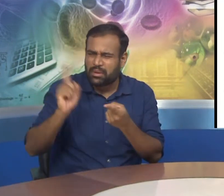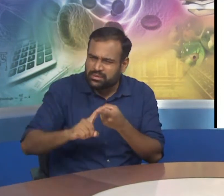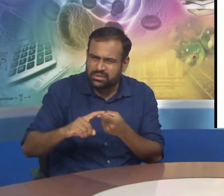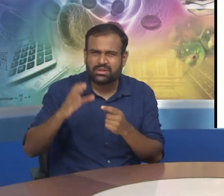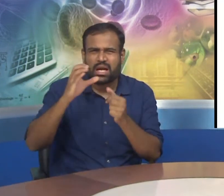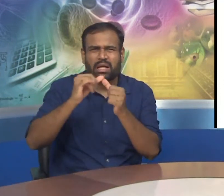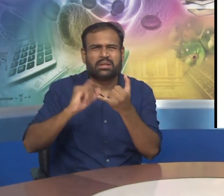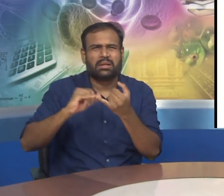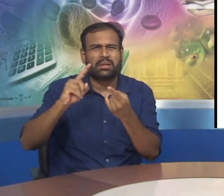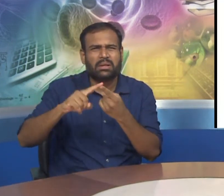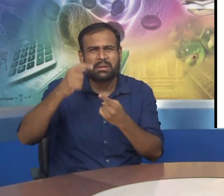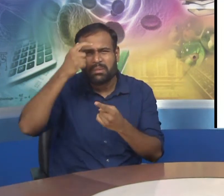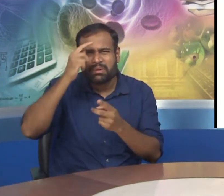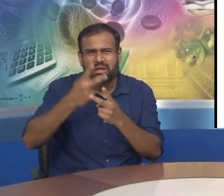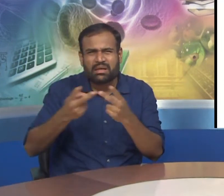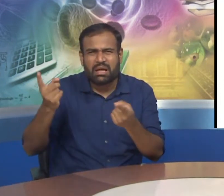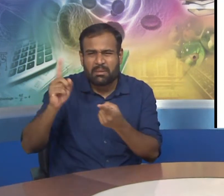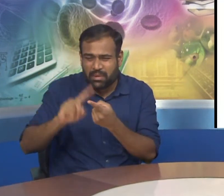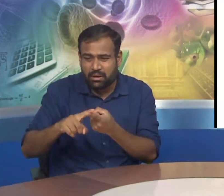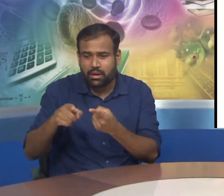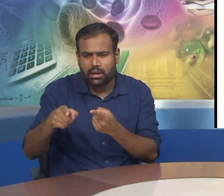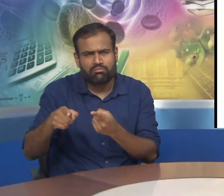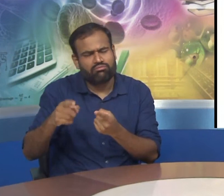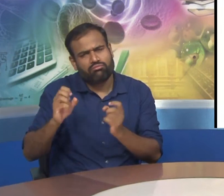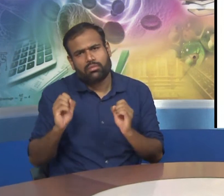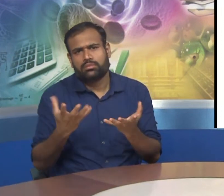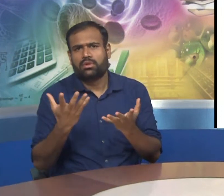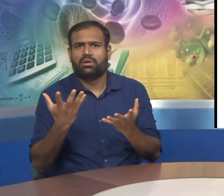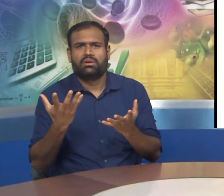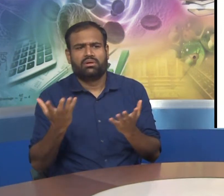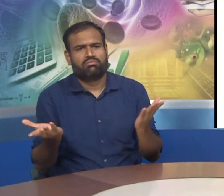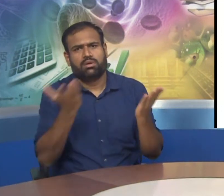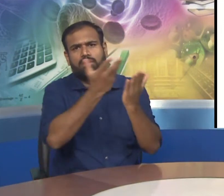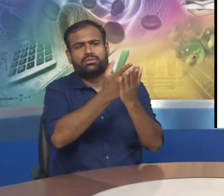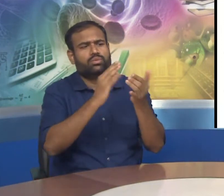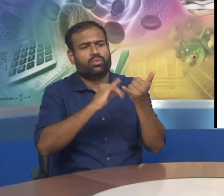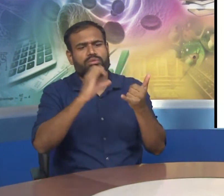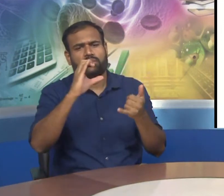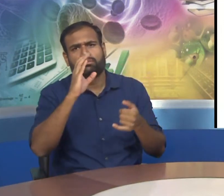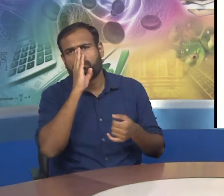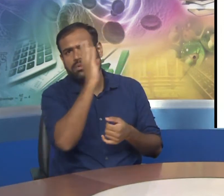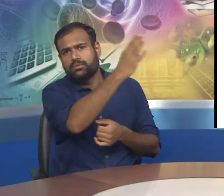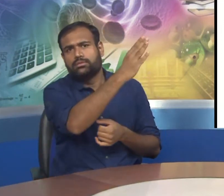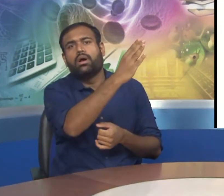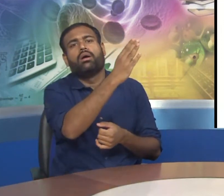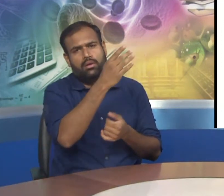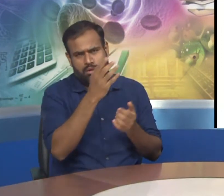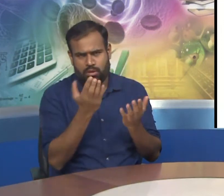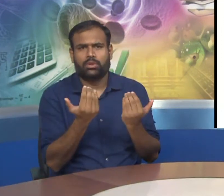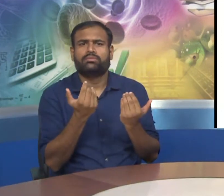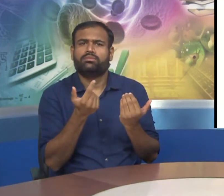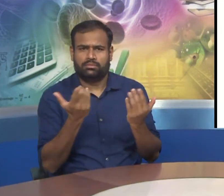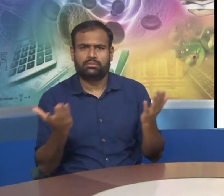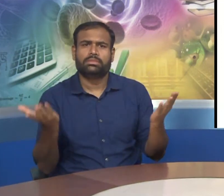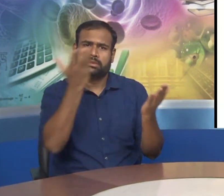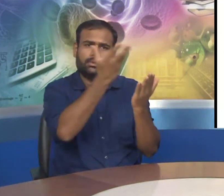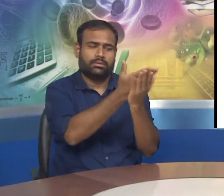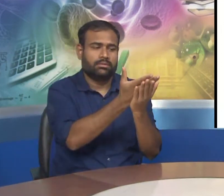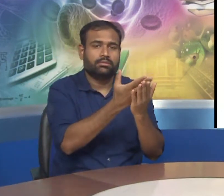There are certain cases which fall within the exclusive jurisdiction of the Supreme Court. It